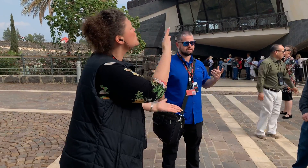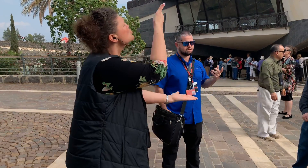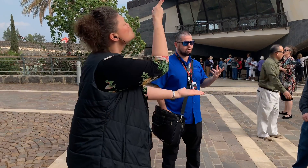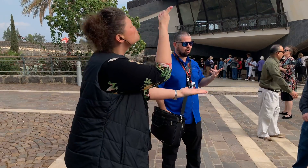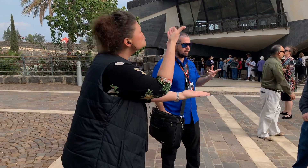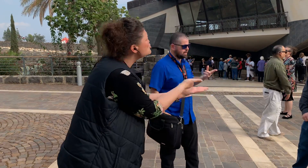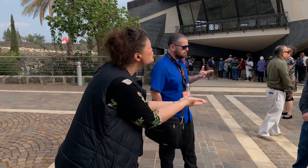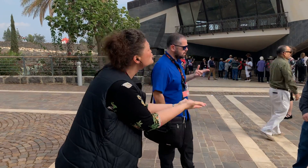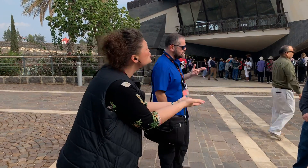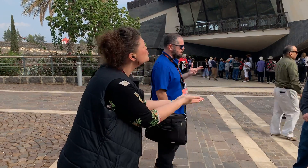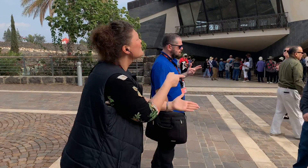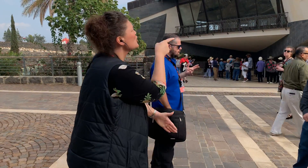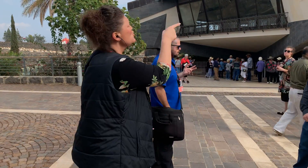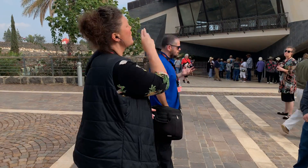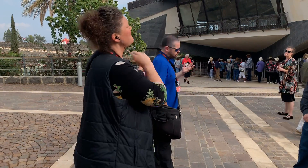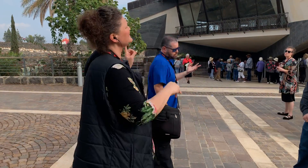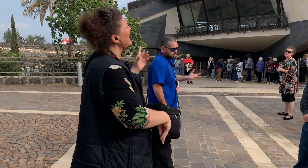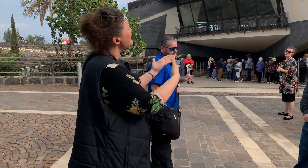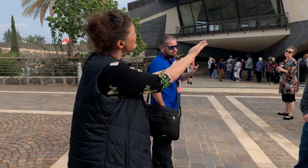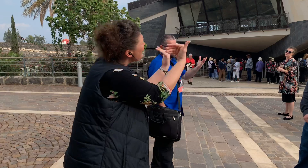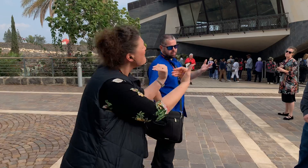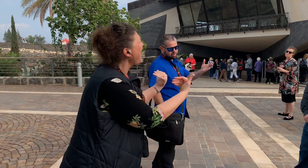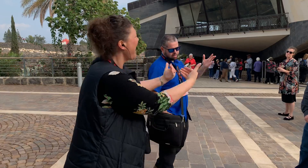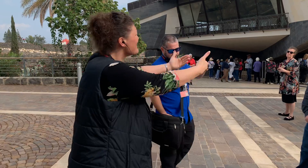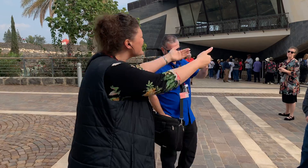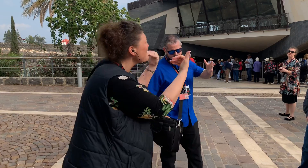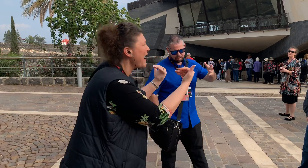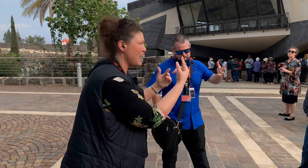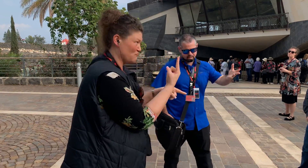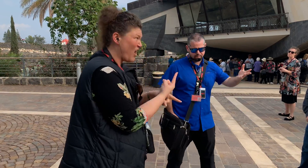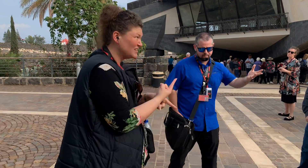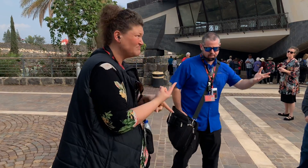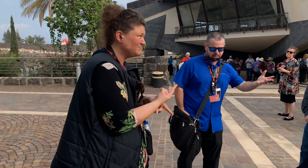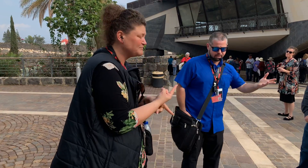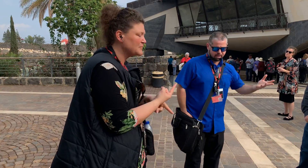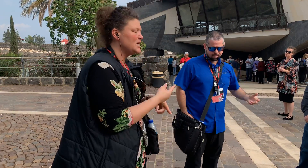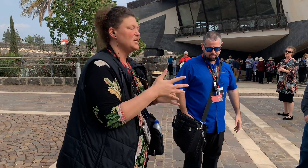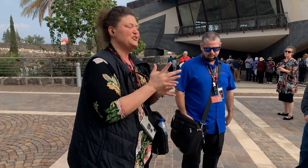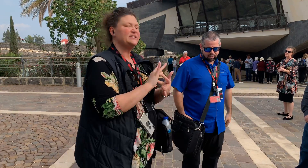but Jesus told them, for example, in